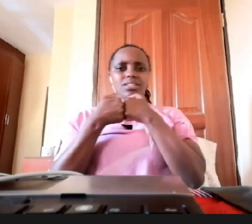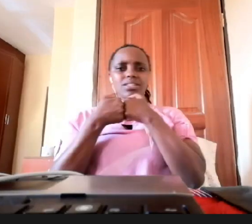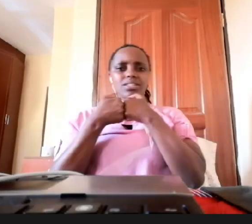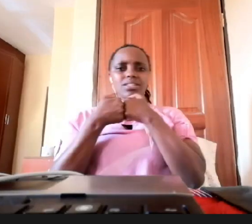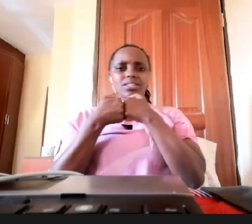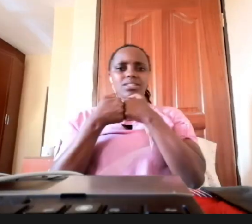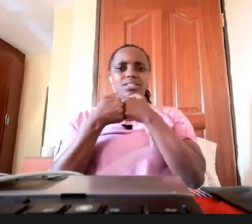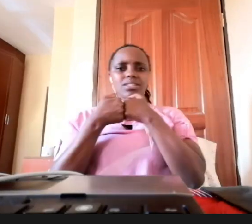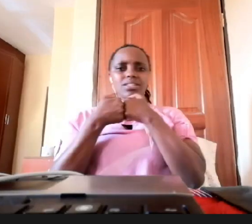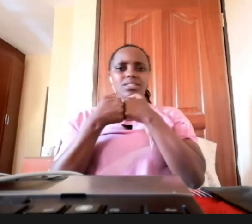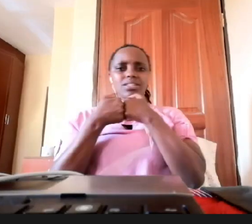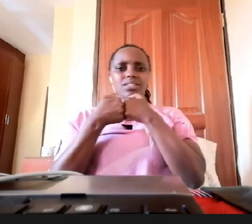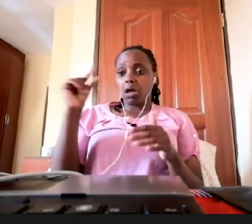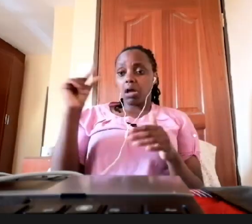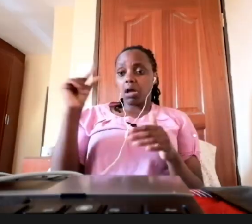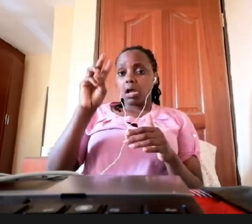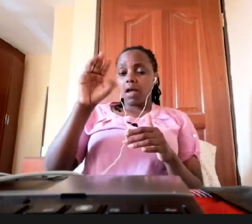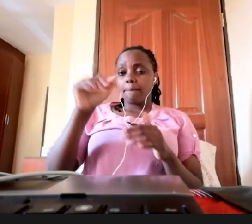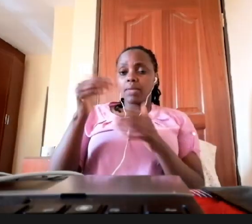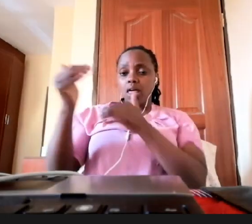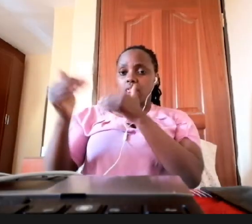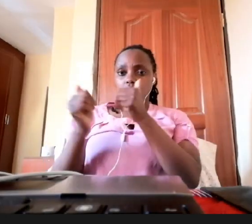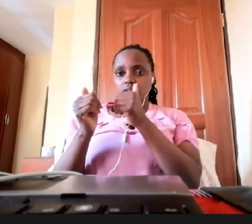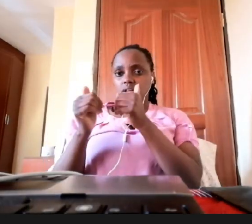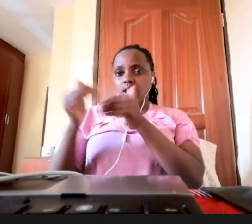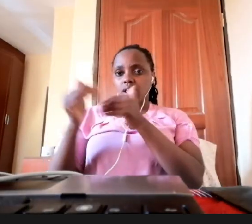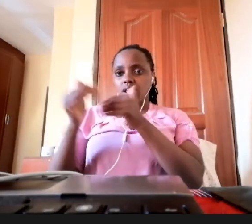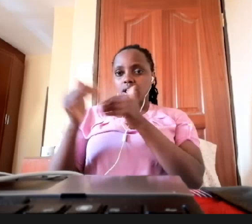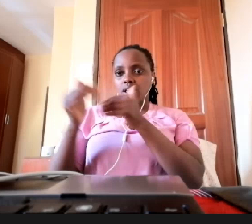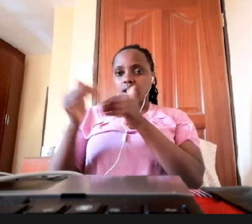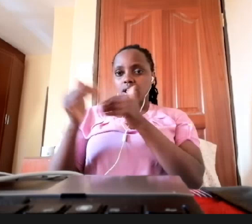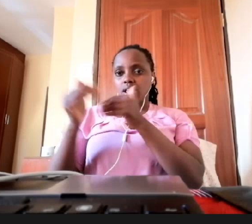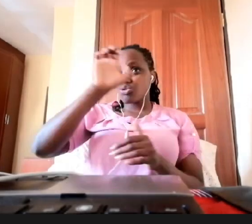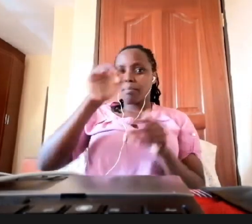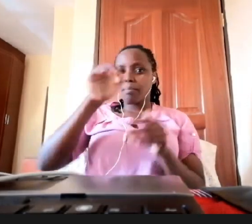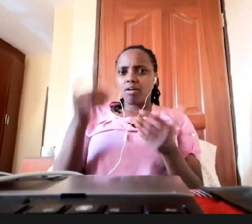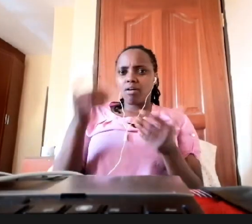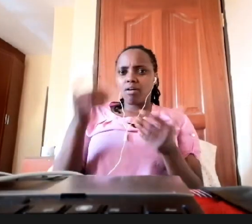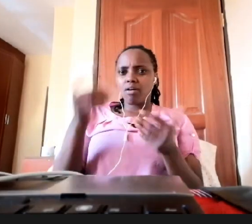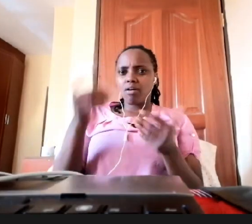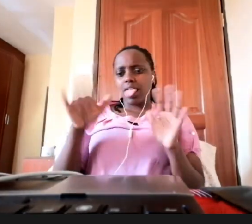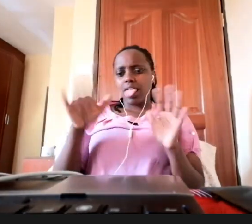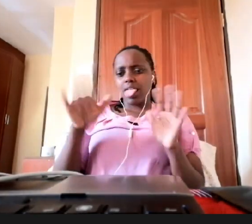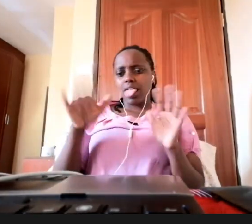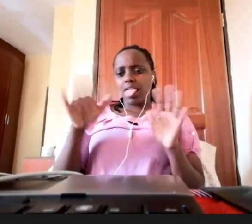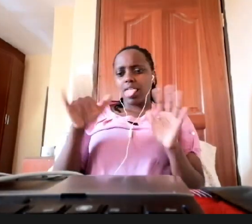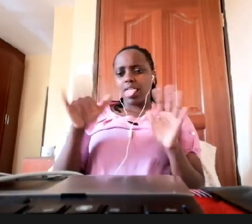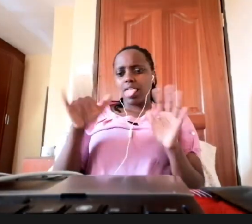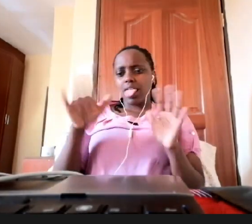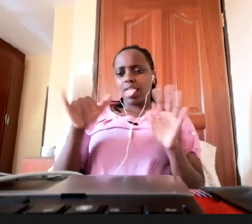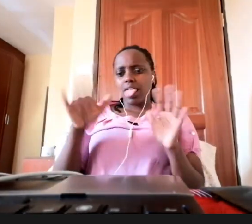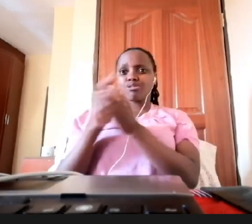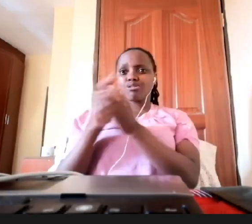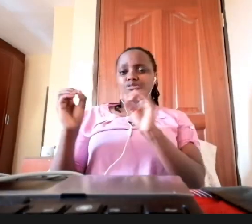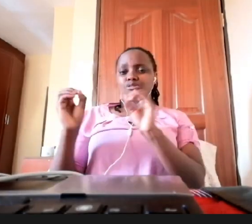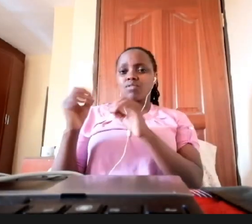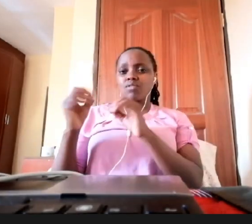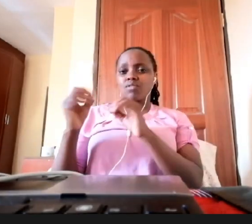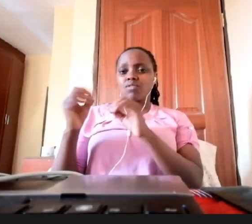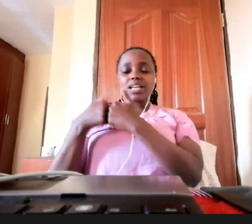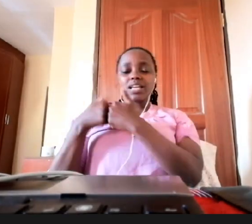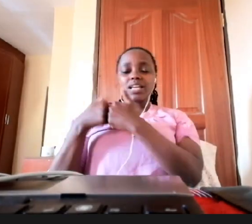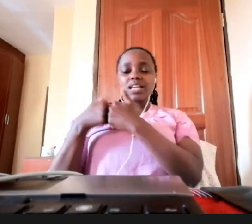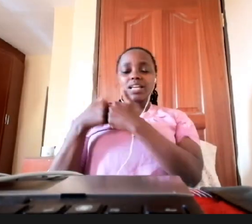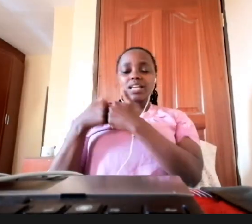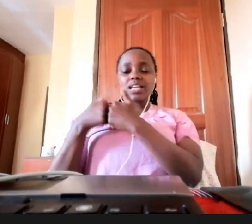Is it because Gambia is very close to Europe? I hope that is not the case. But what are the challenges? How can we make